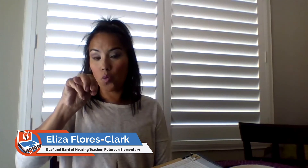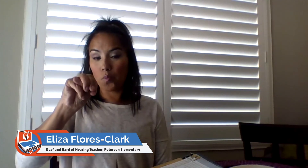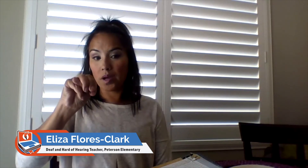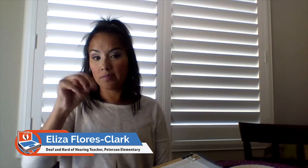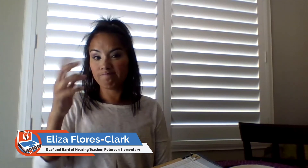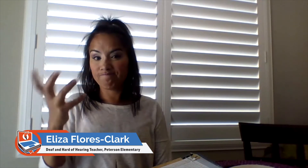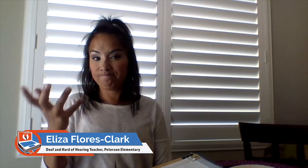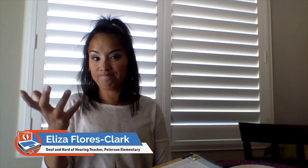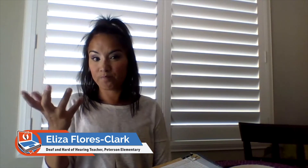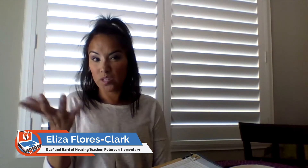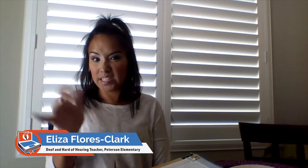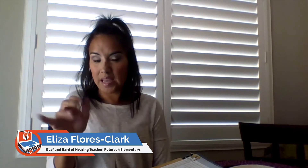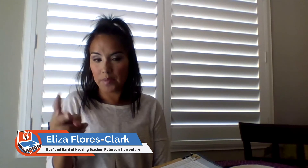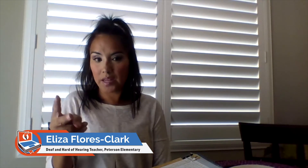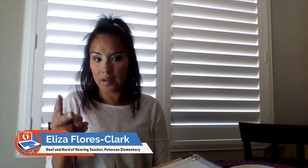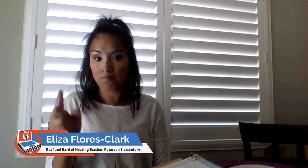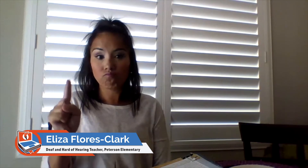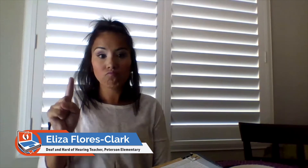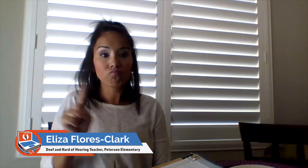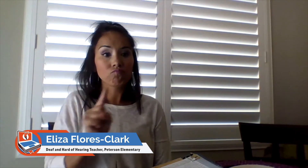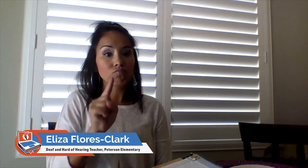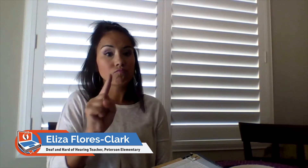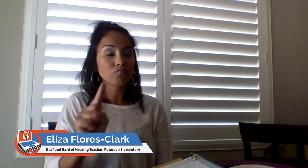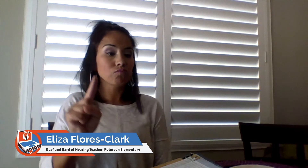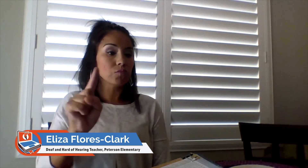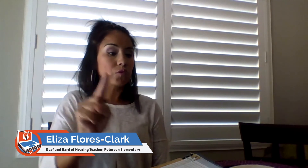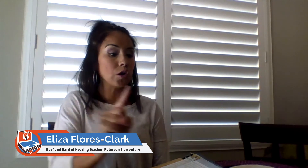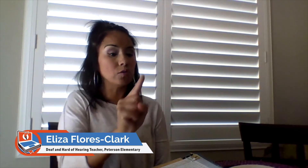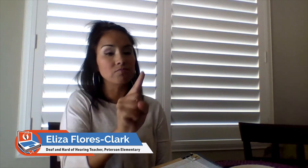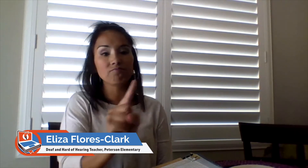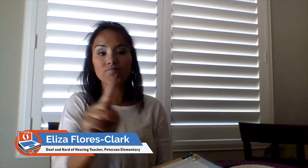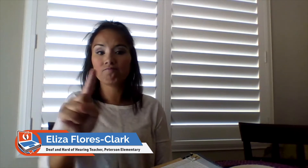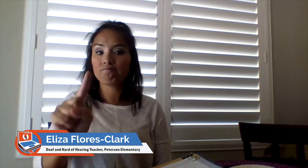Roam. What does that mean? Roam.